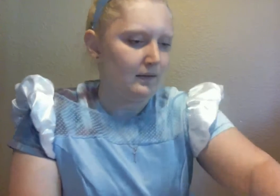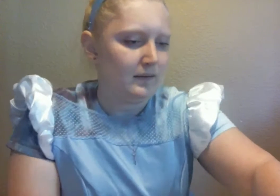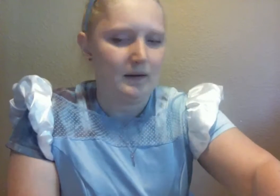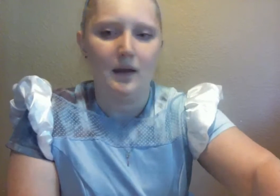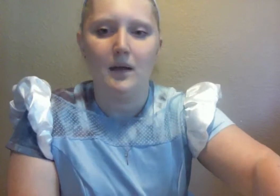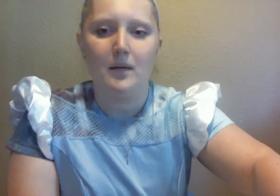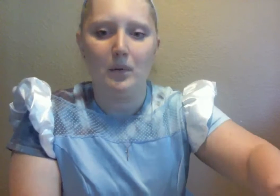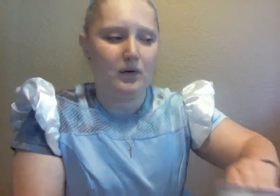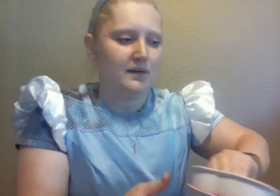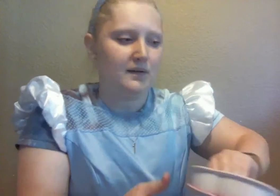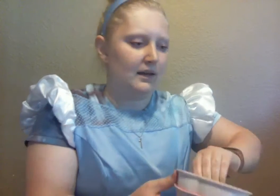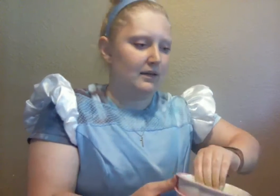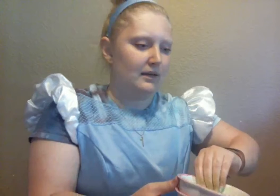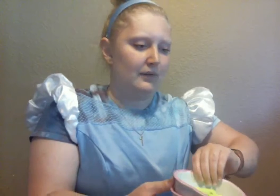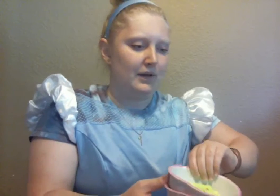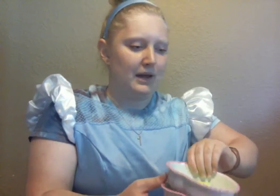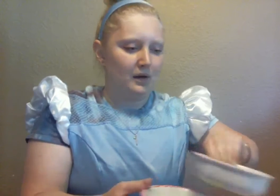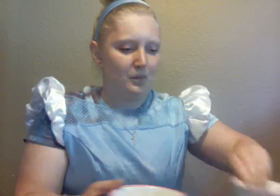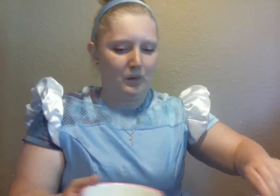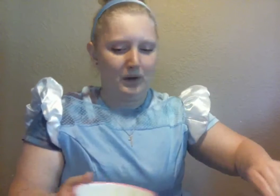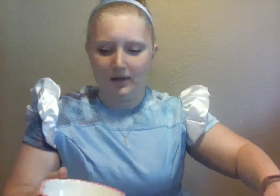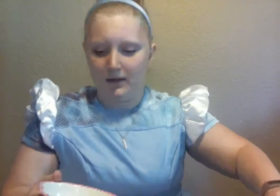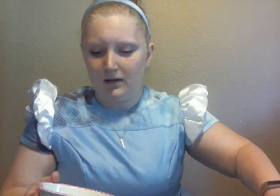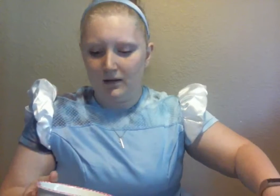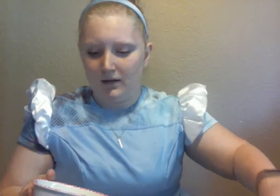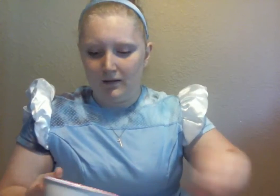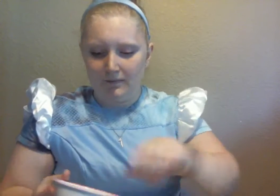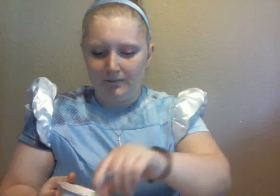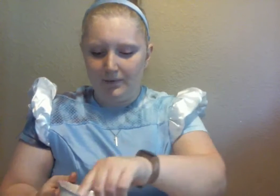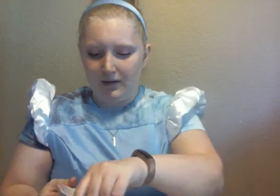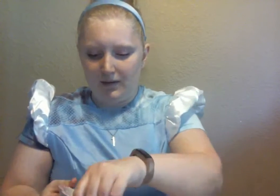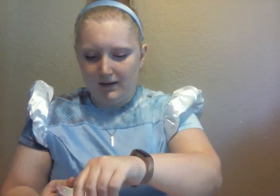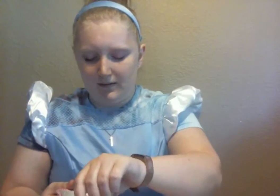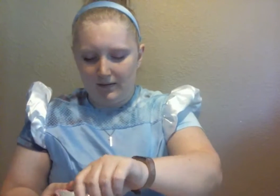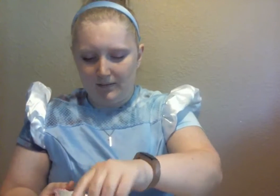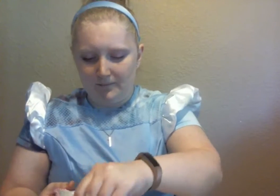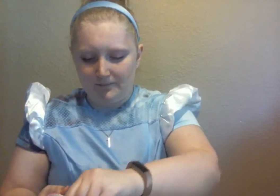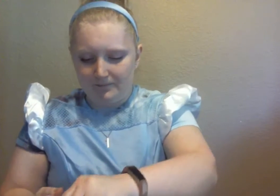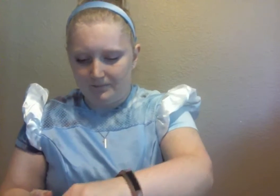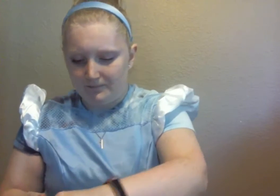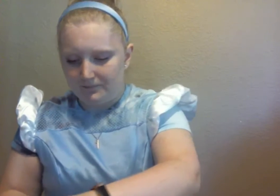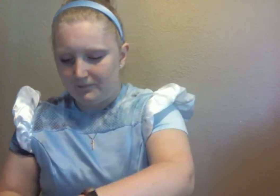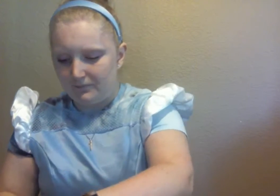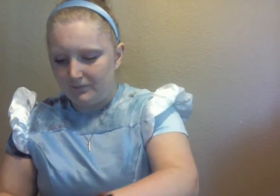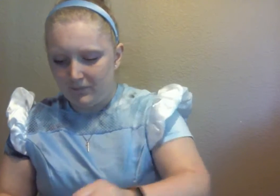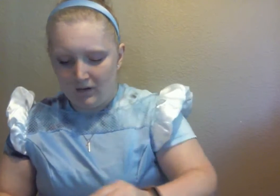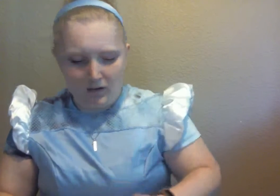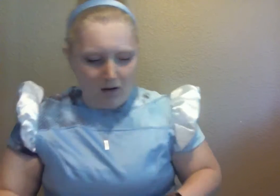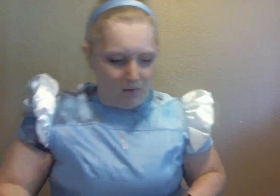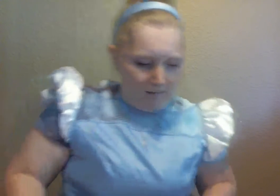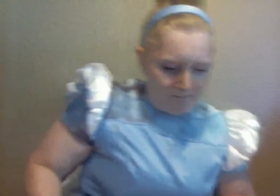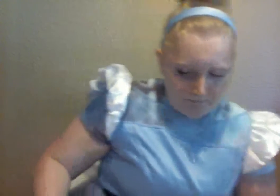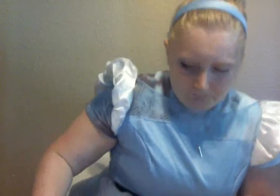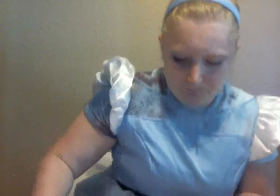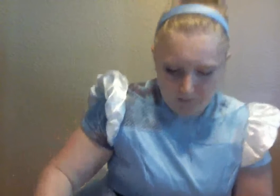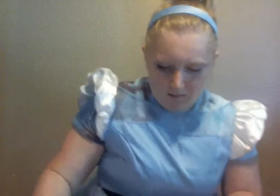different bowls and stuff here with the things on them. Okay,